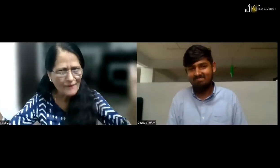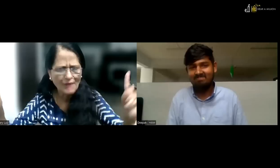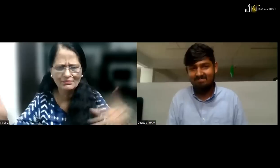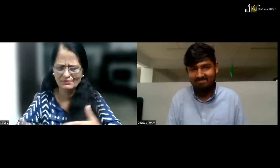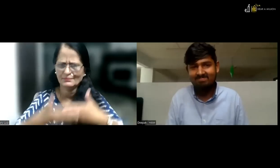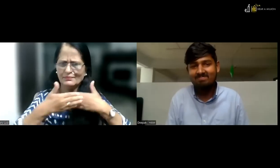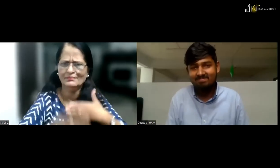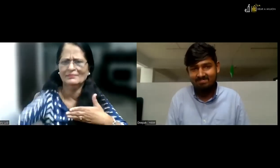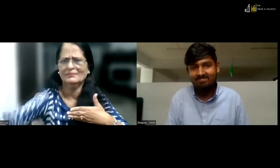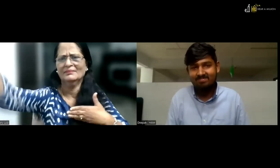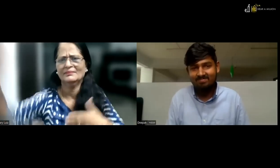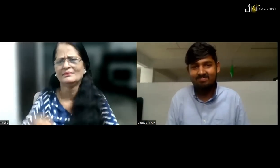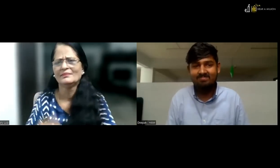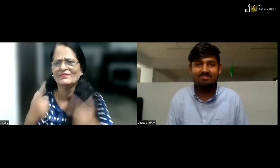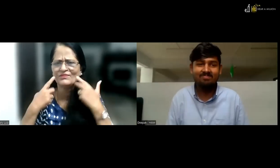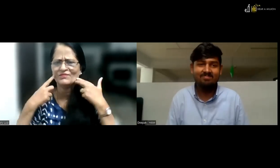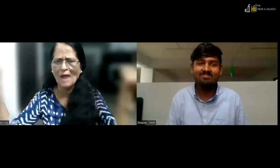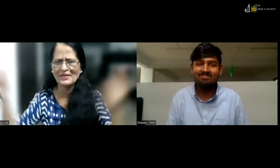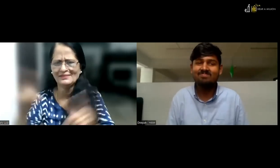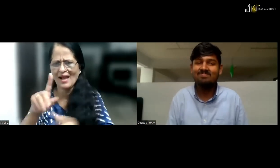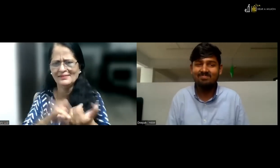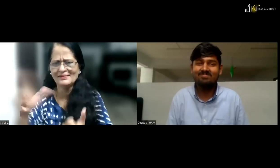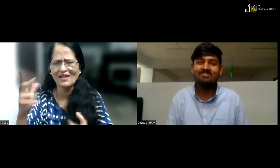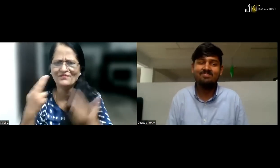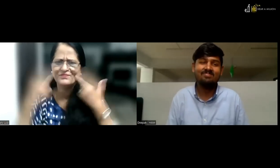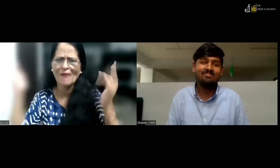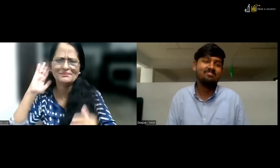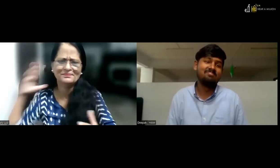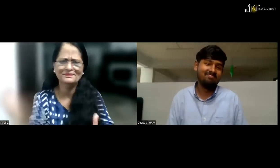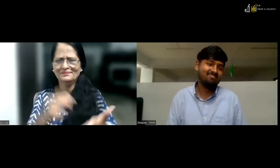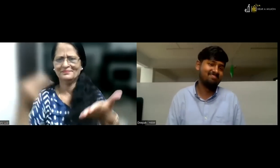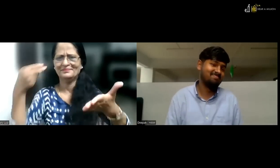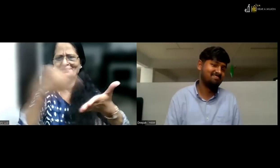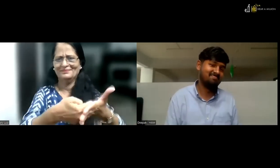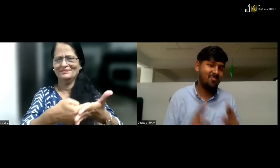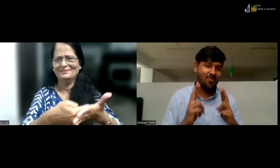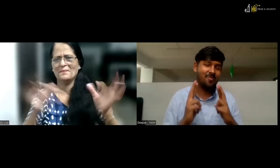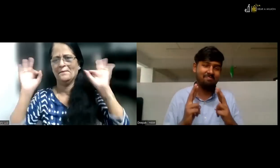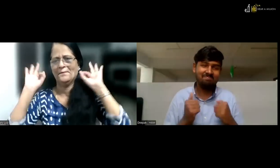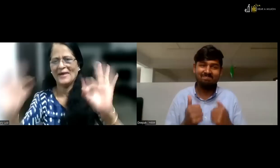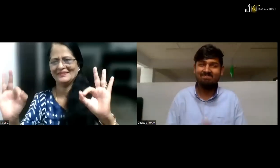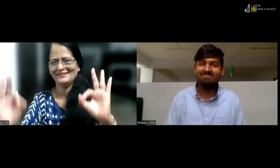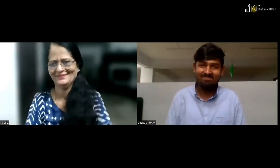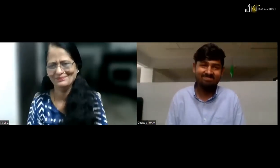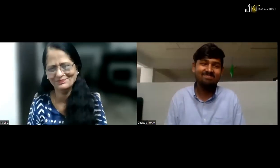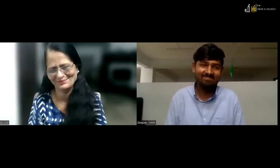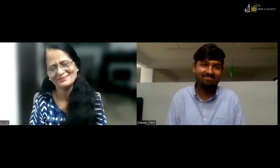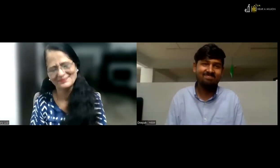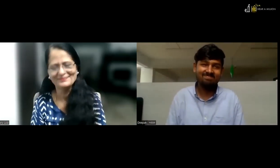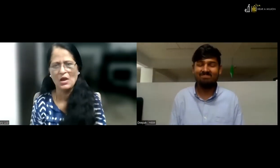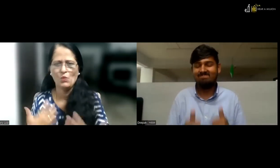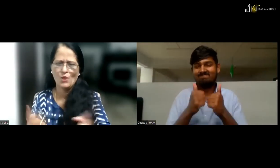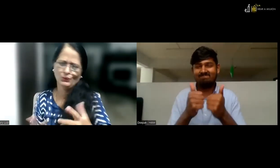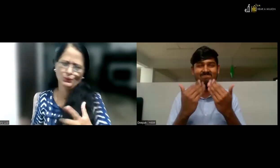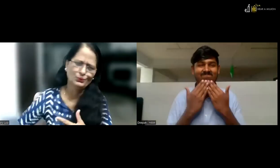people denies it, that we can't even share this information to the other persons, right? Yes. So because we wanted